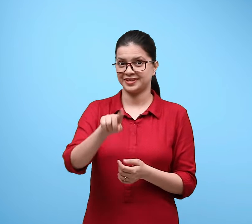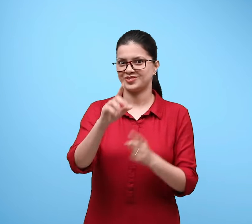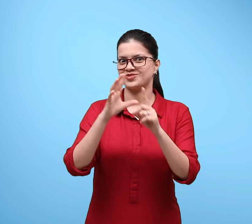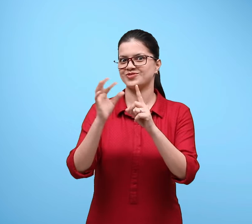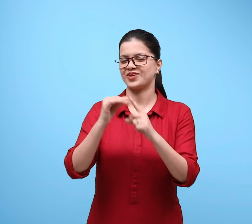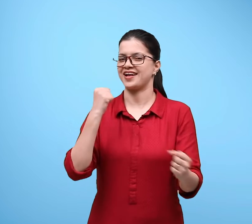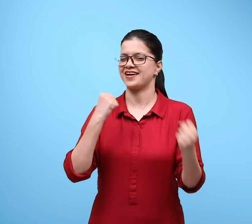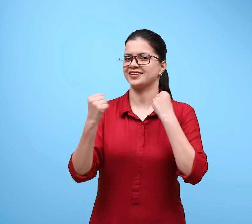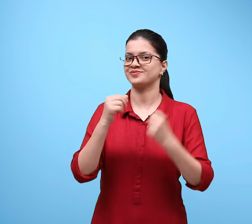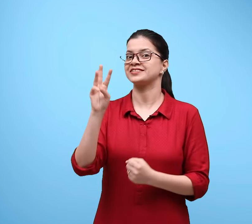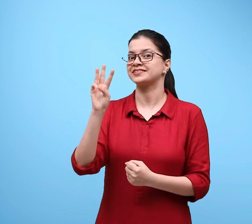Activity 3.